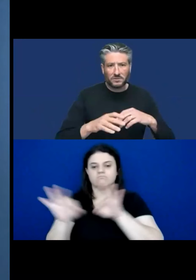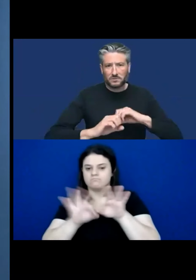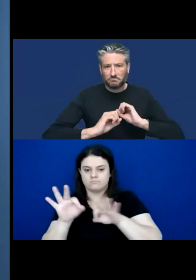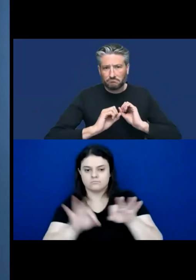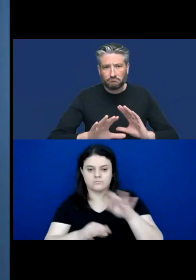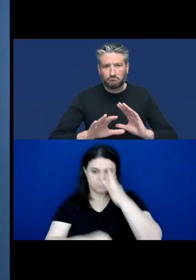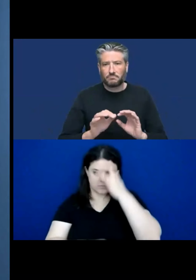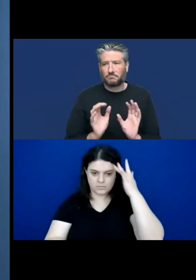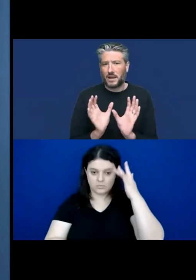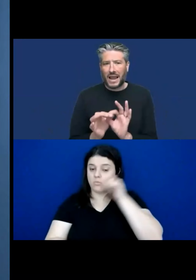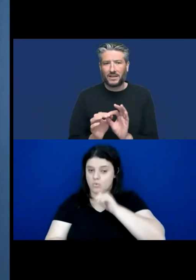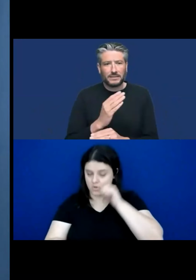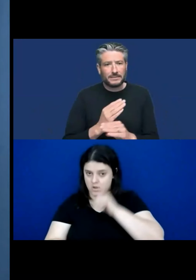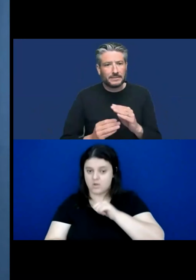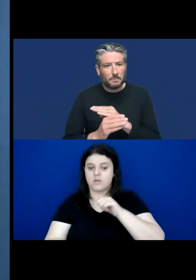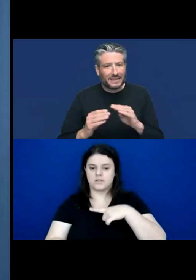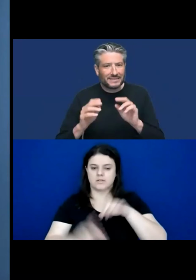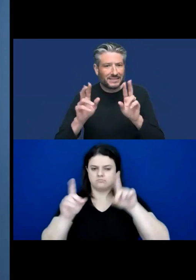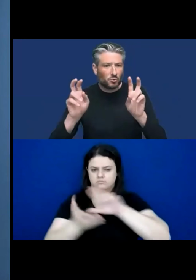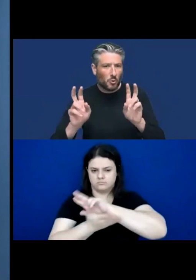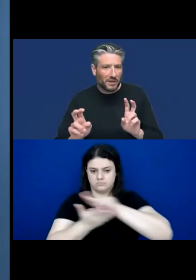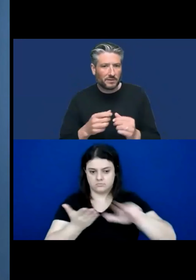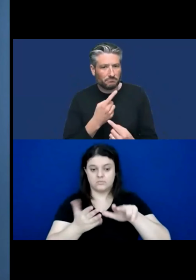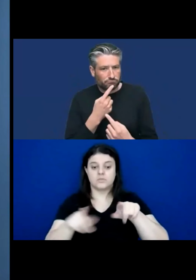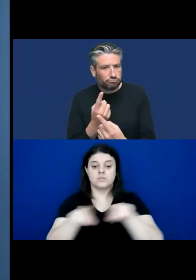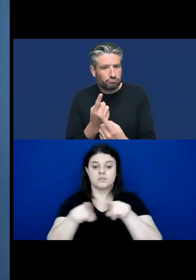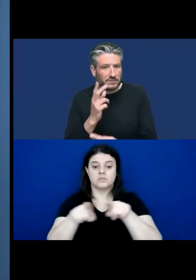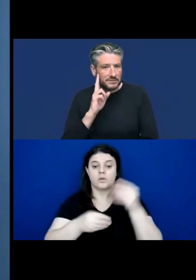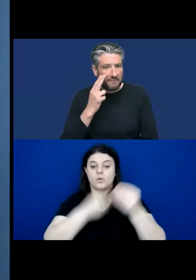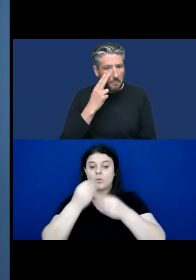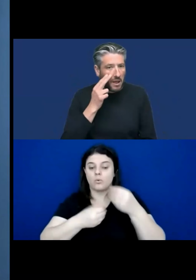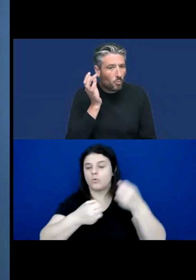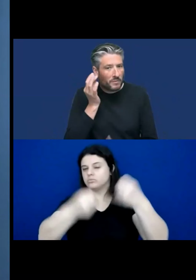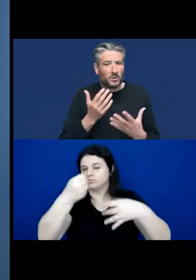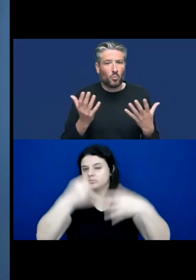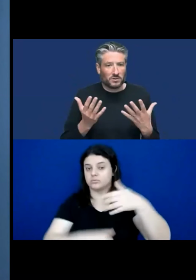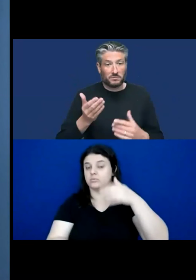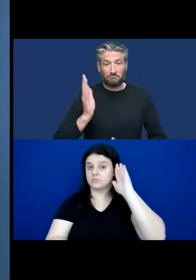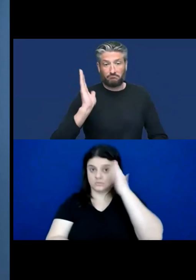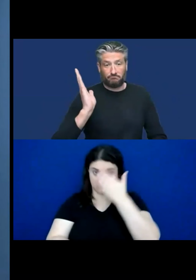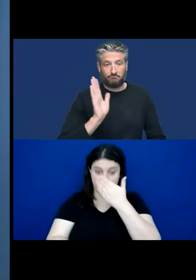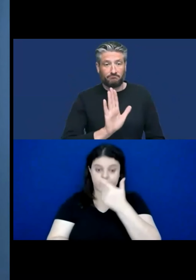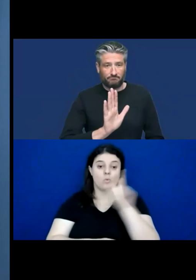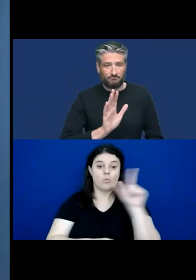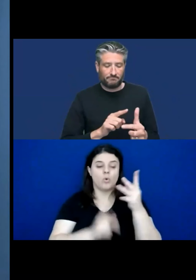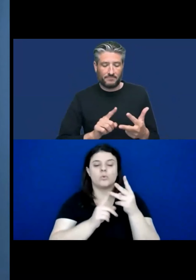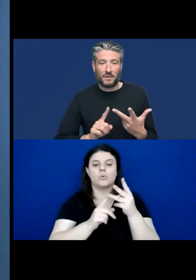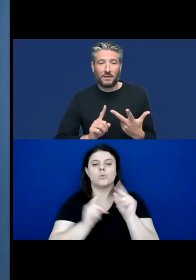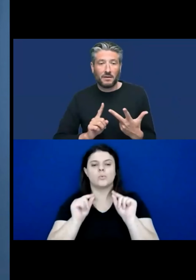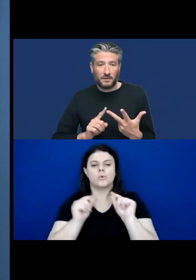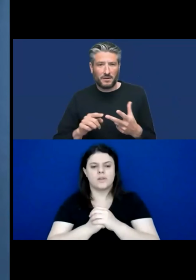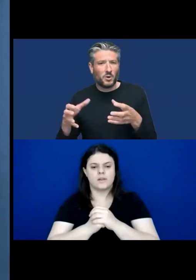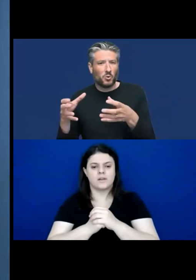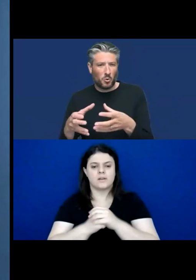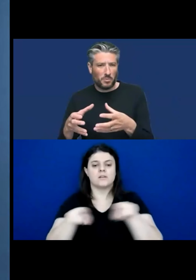and reporting about the situation of deafblind women. And the 3rd division is just in the beginning